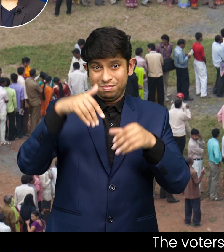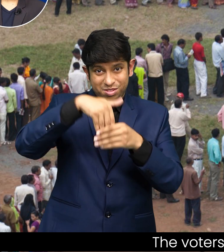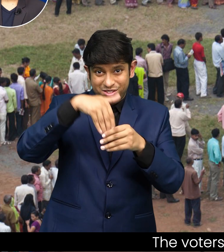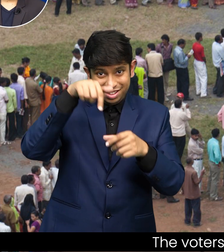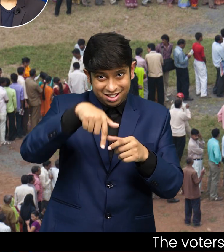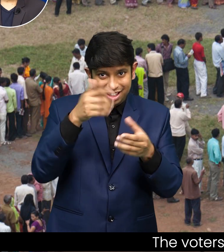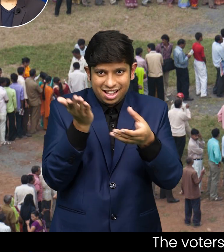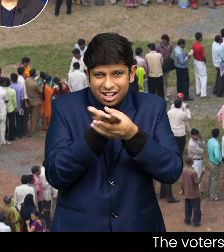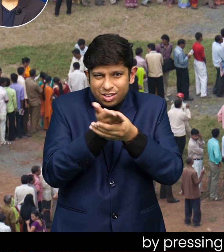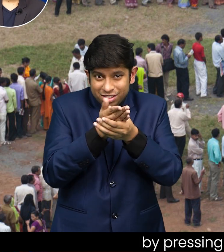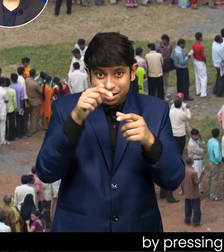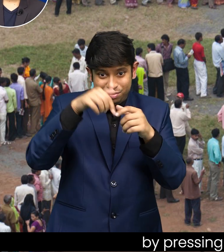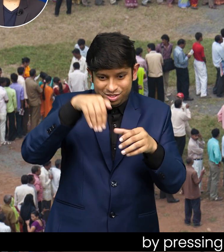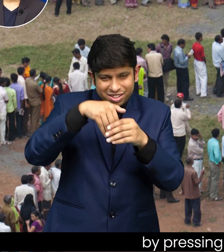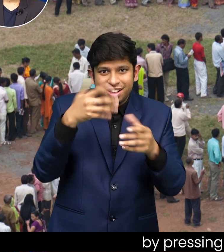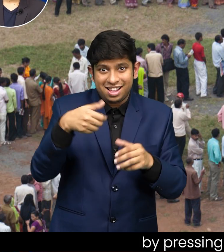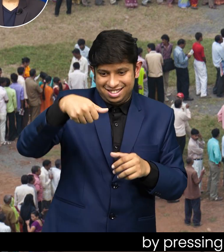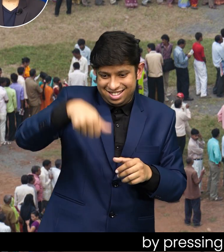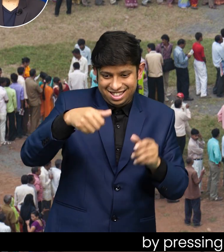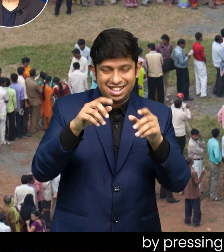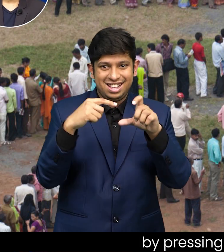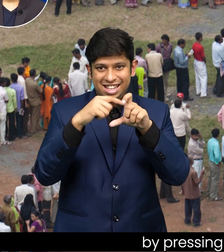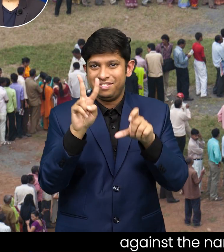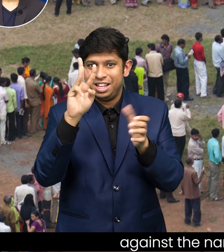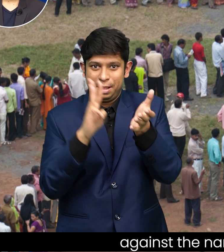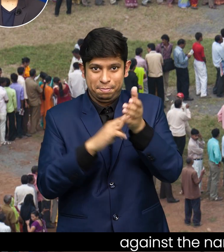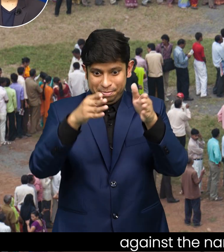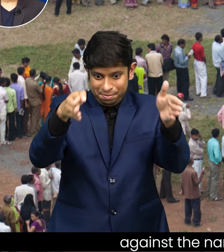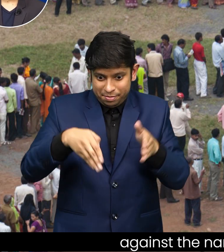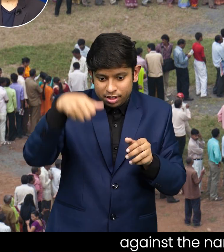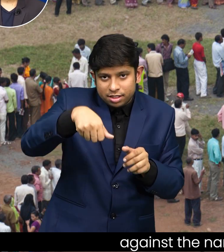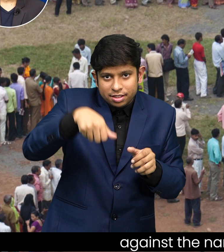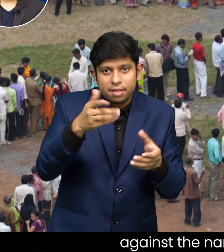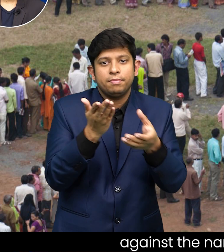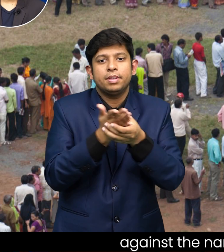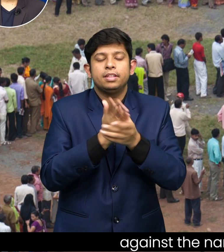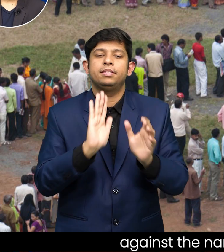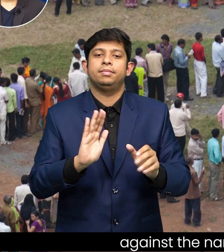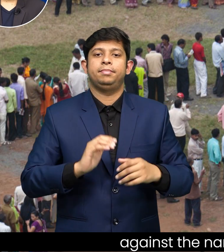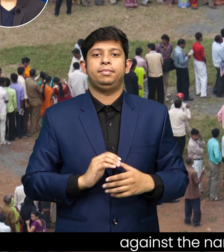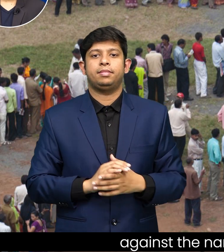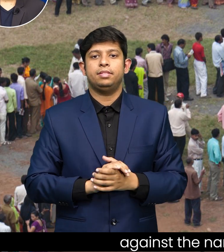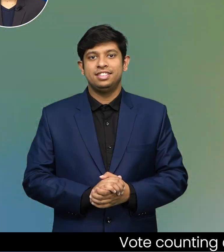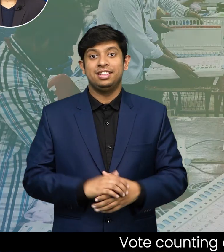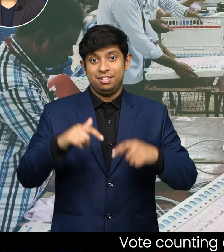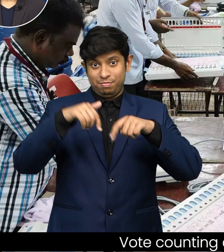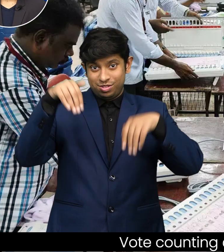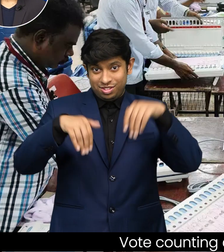The voters record their vote by pressing the button on EVM against the name of the candidates.